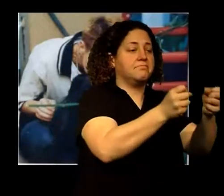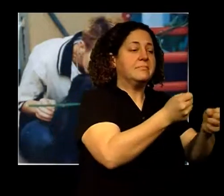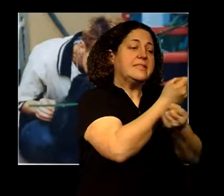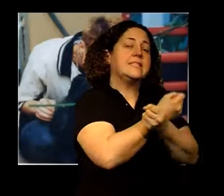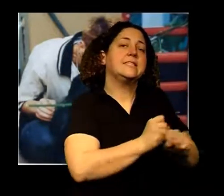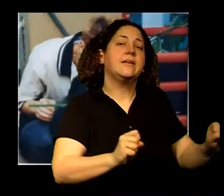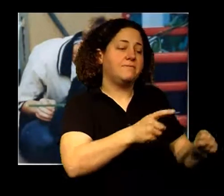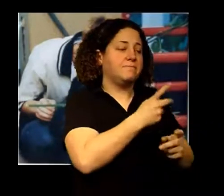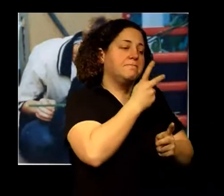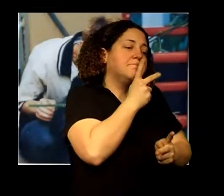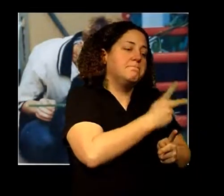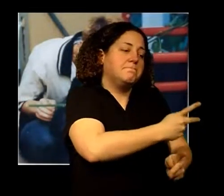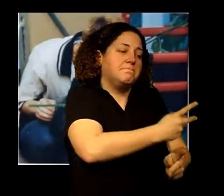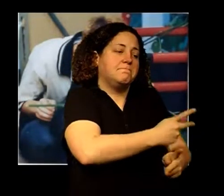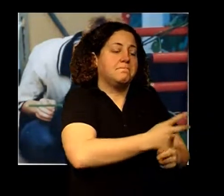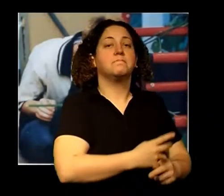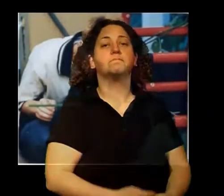i will be ready to take a walk.